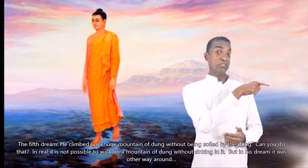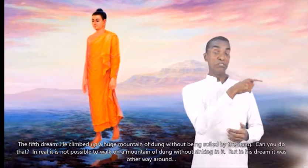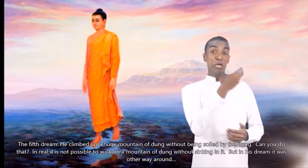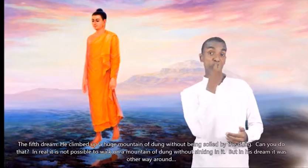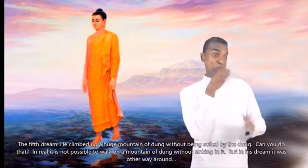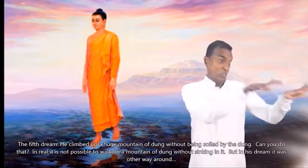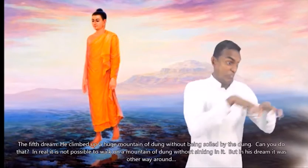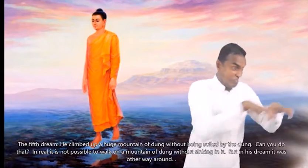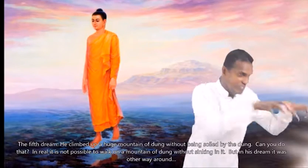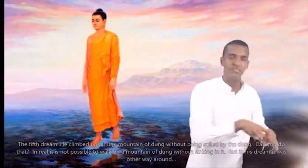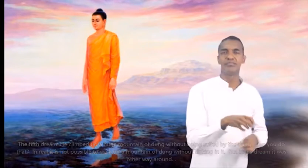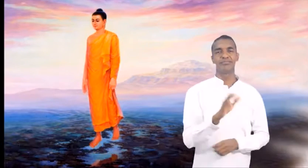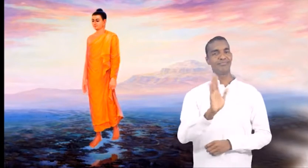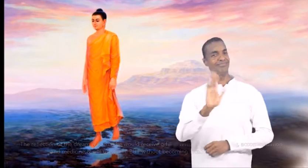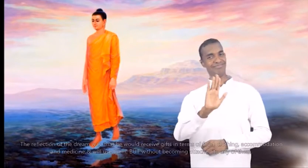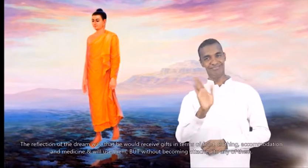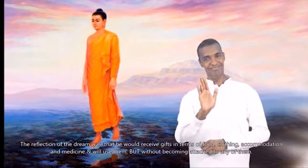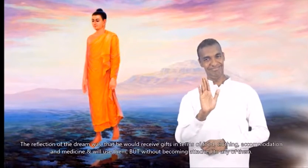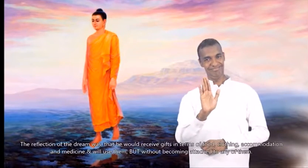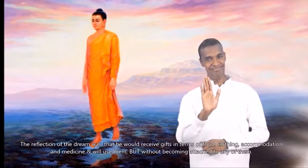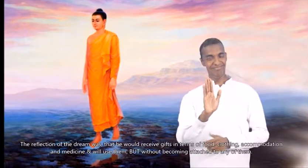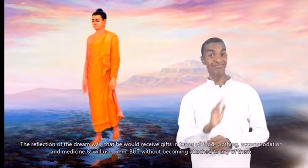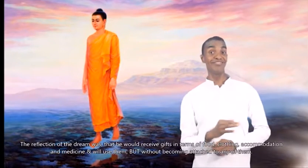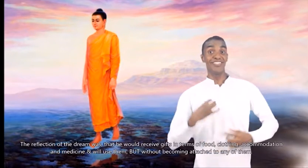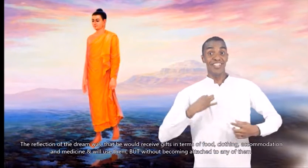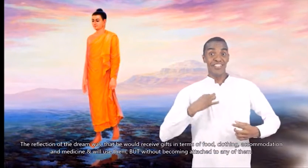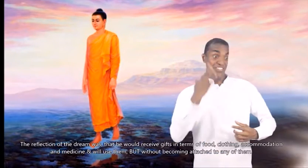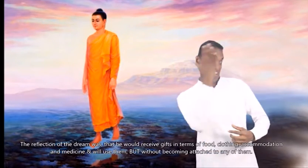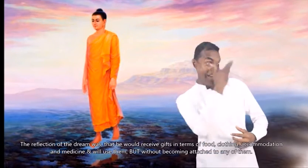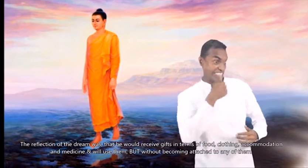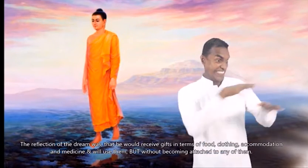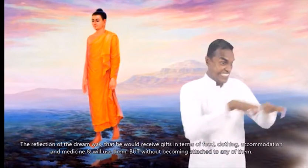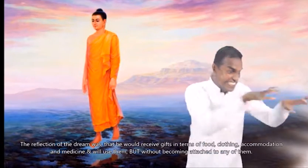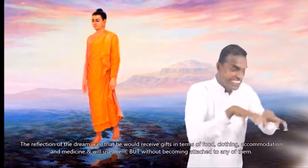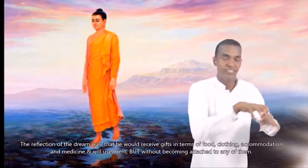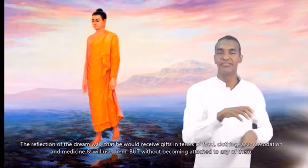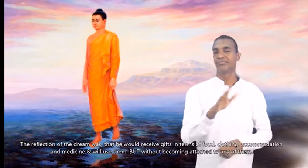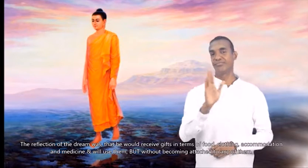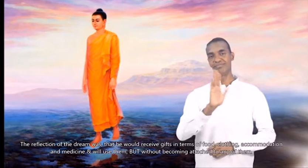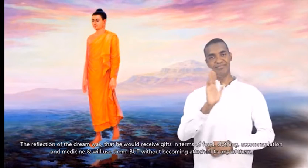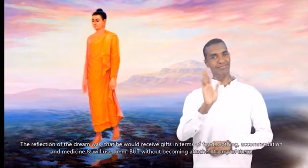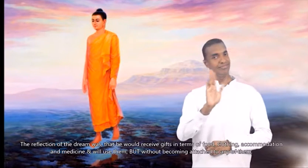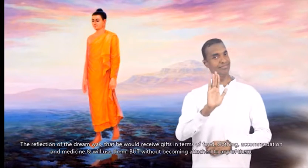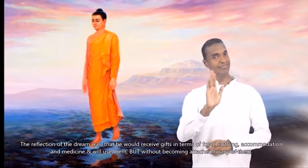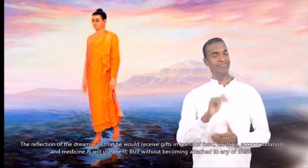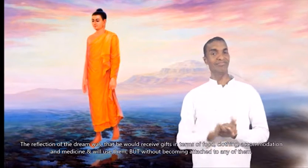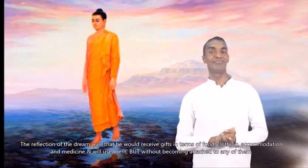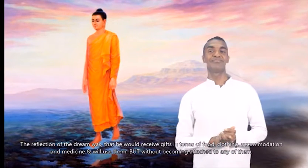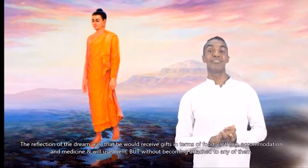The reflection of the dream was that he would receive gifts in terms